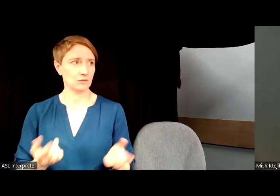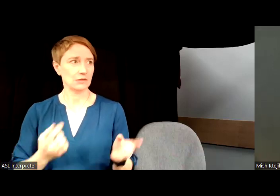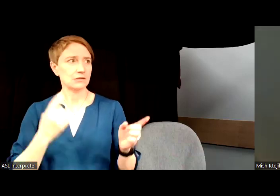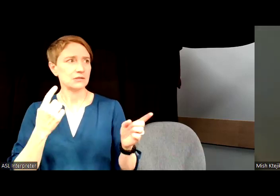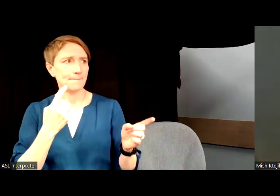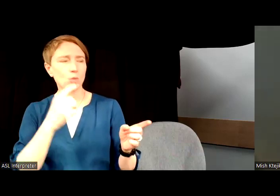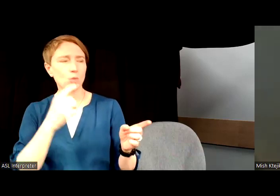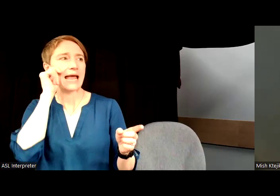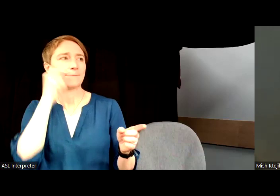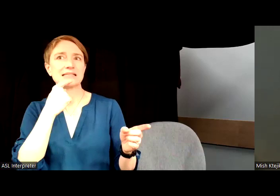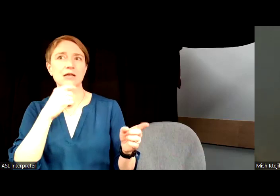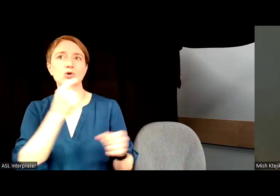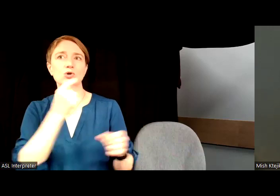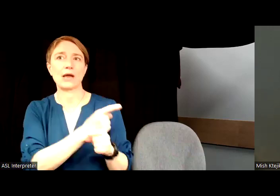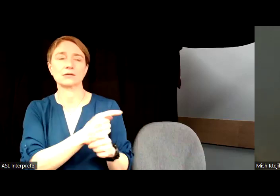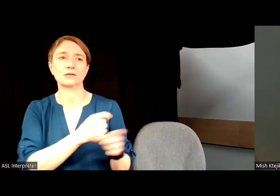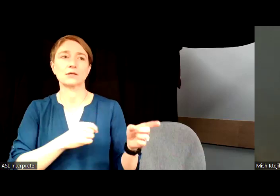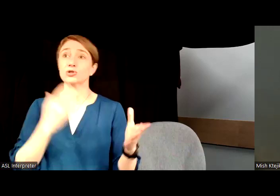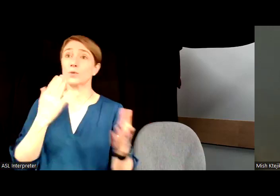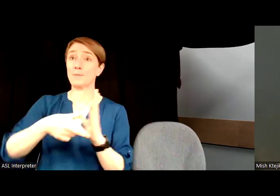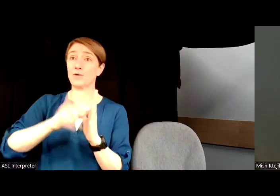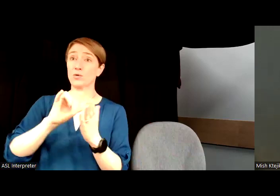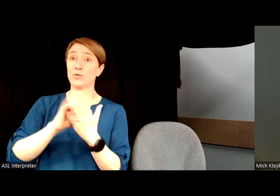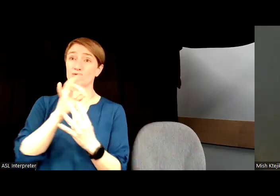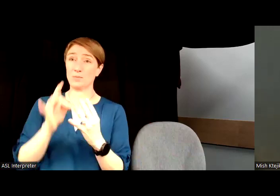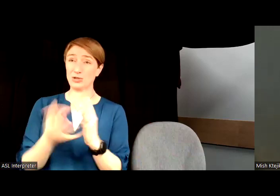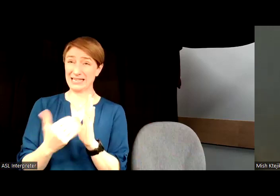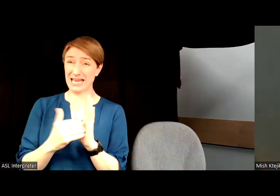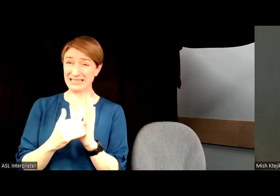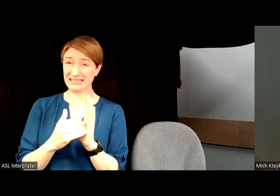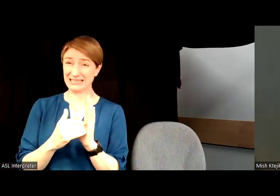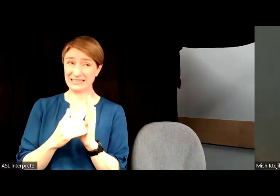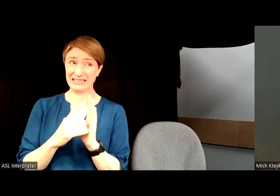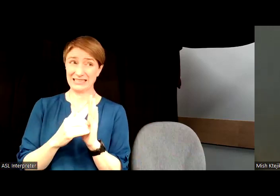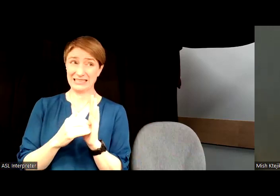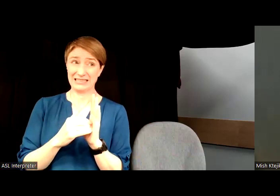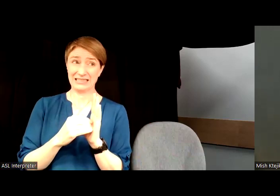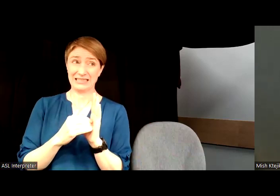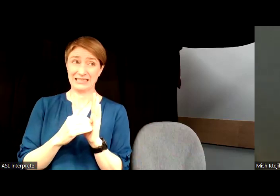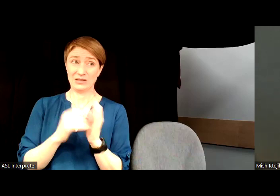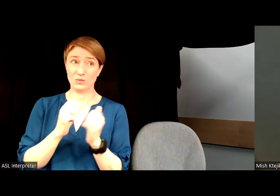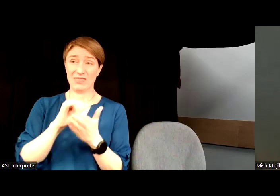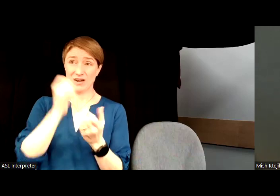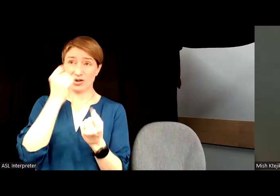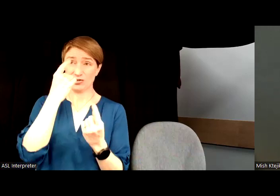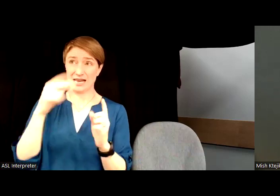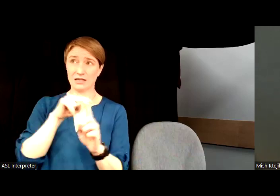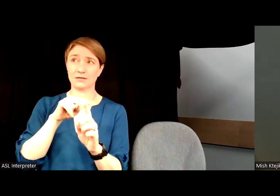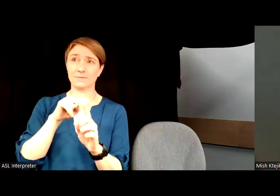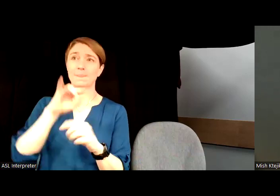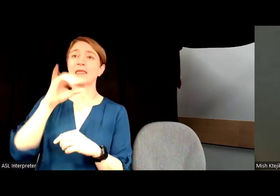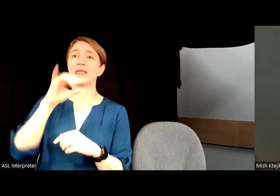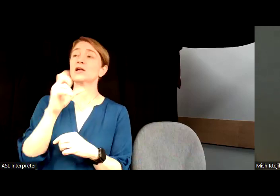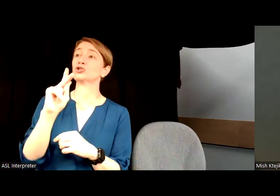Maybe go over those options again, so so that people can hear them with that understanding in mind. And this is